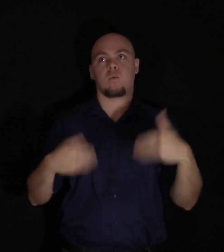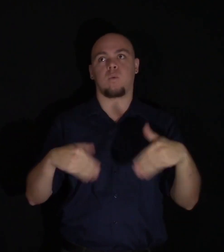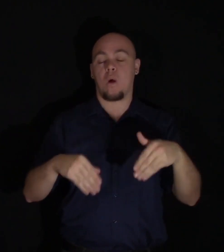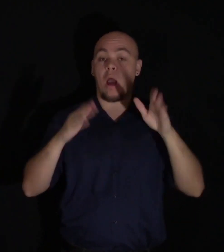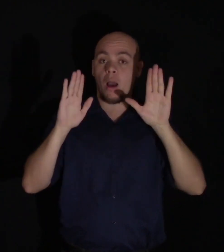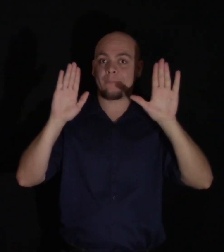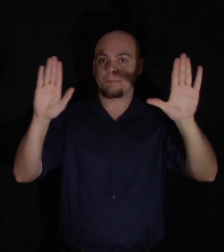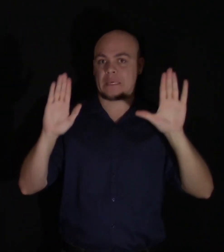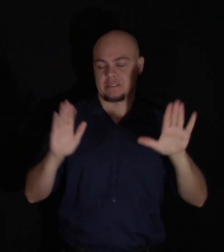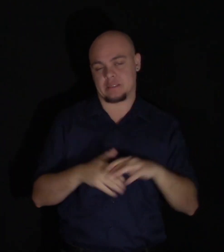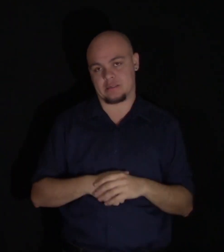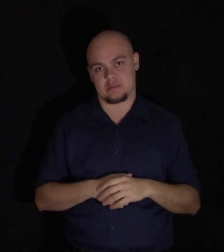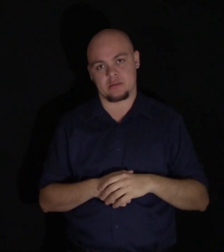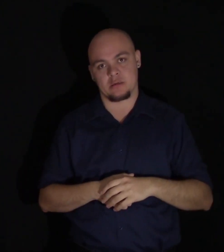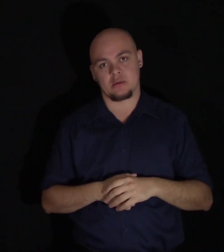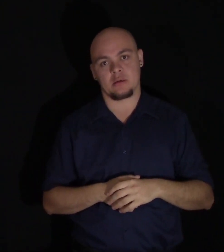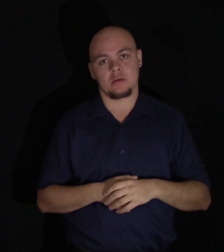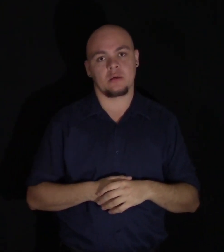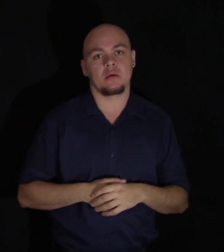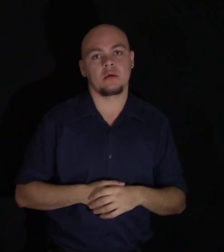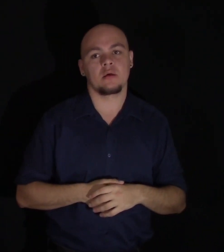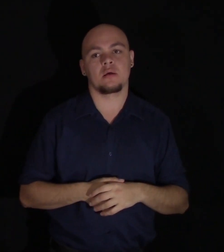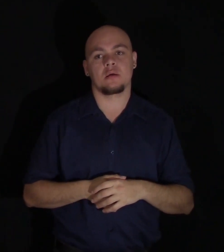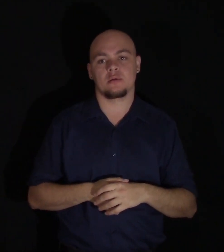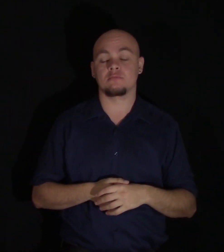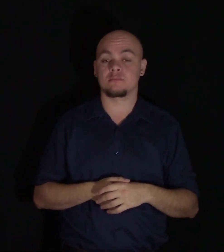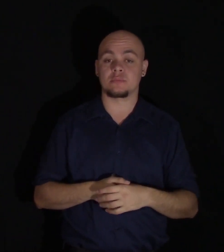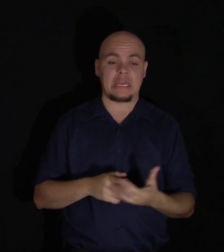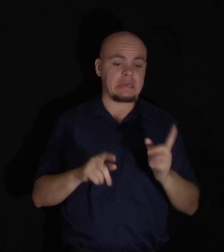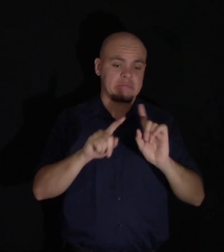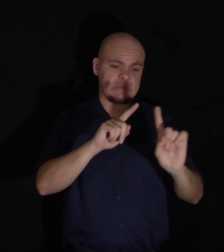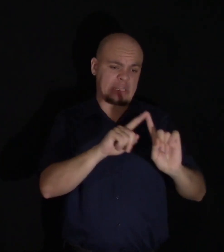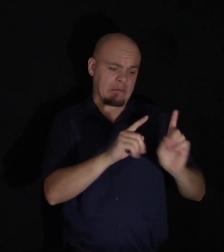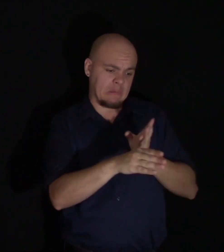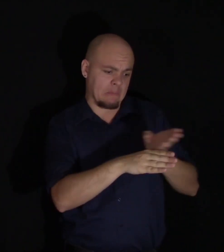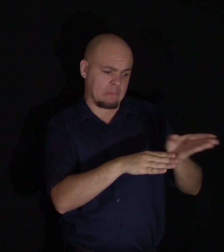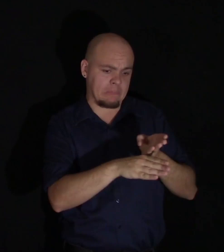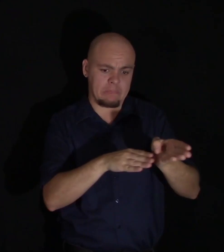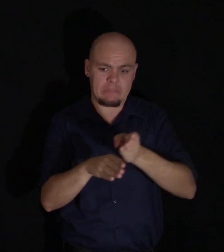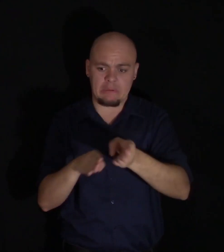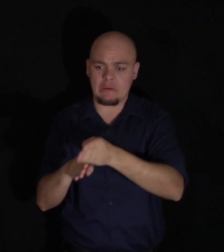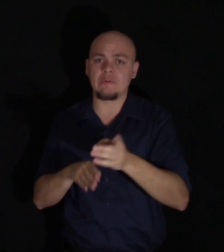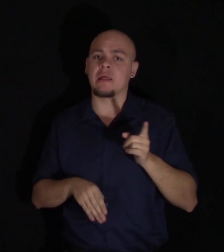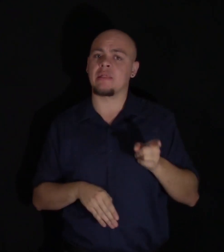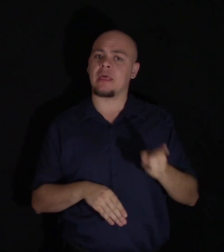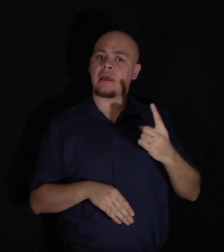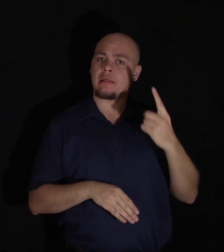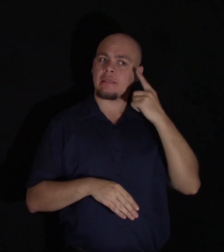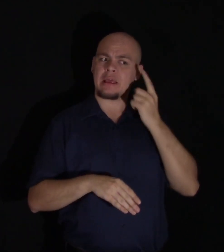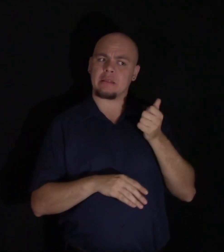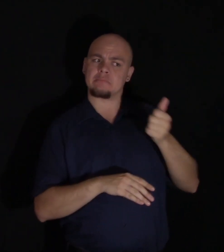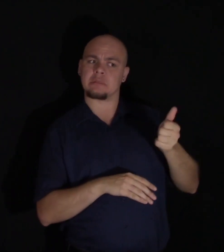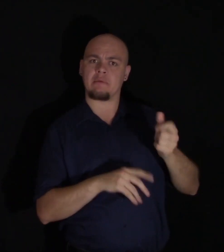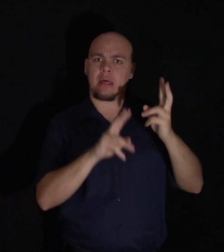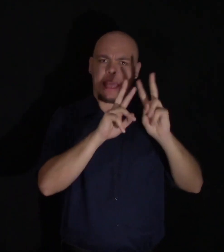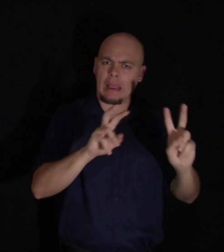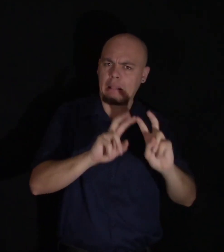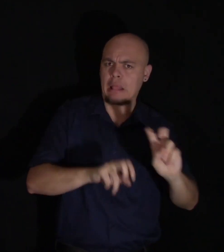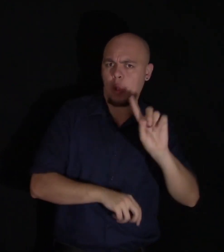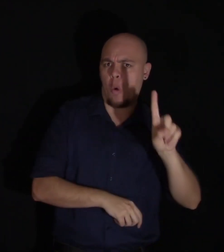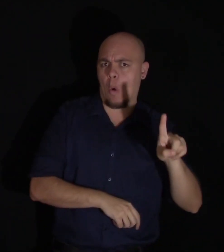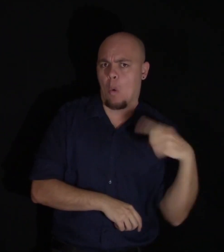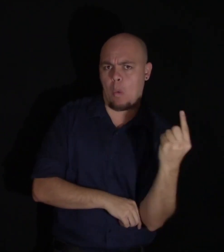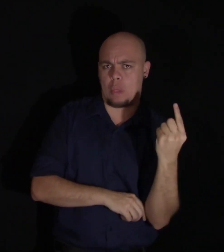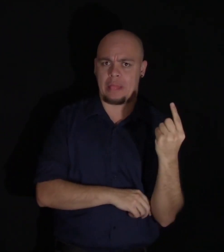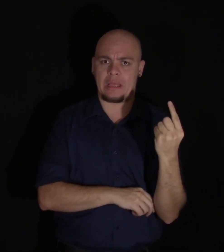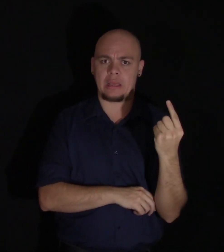School now all the time, people from all different kinds of disciplines, they think of themselves as only analytical. And they come in and